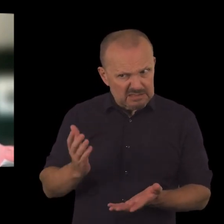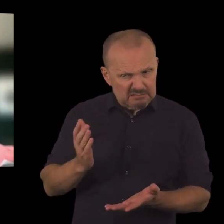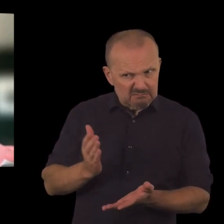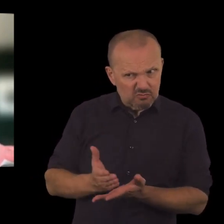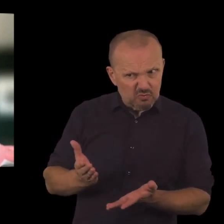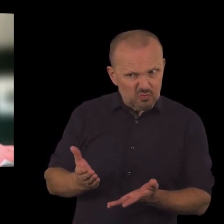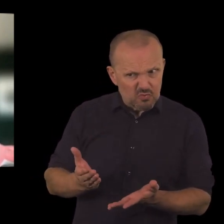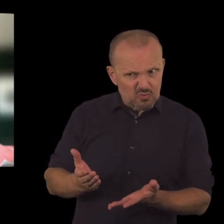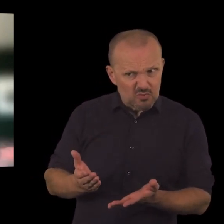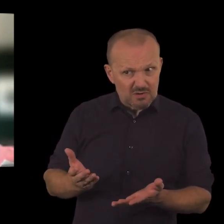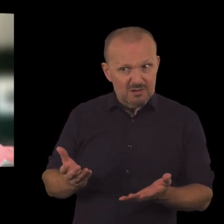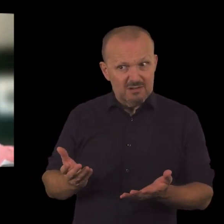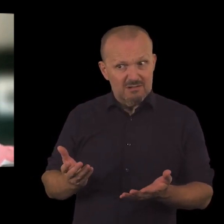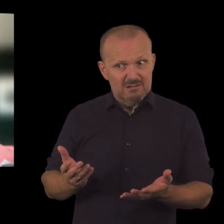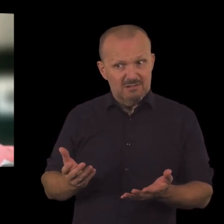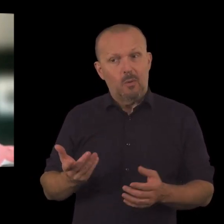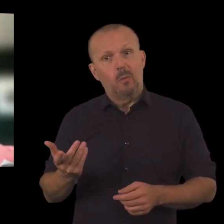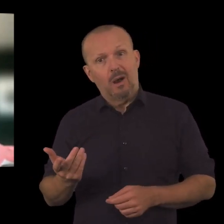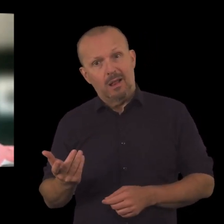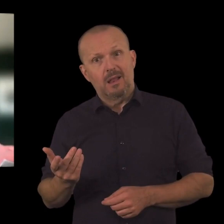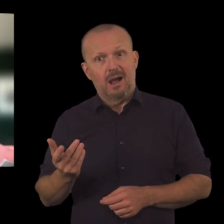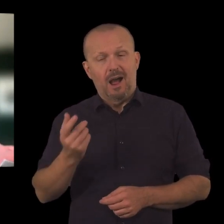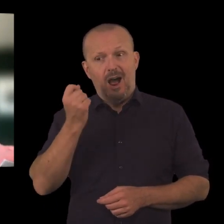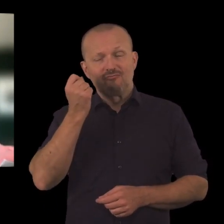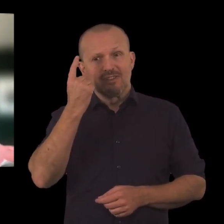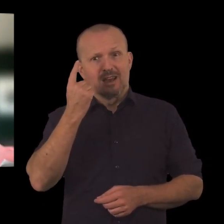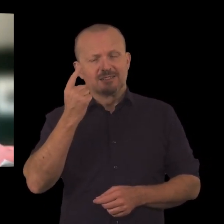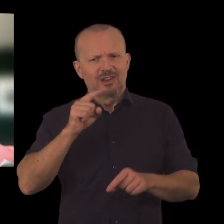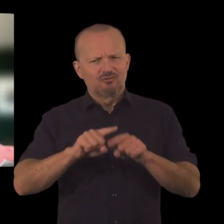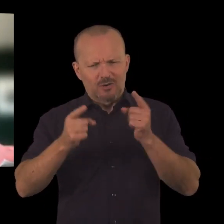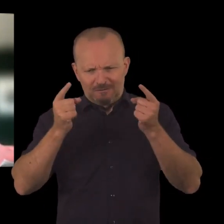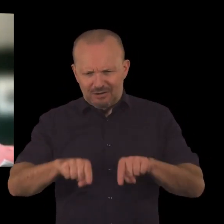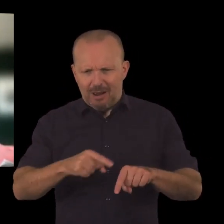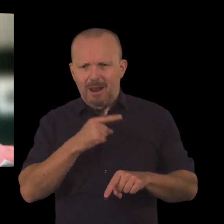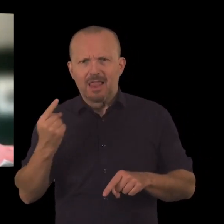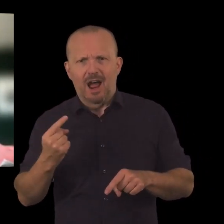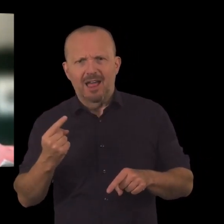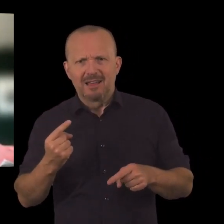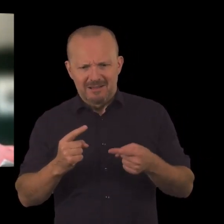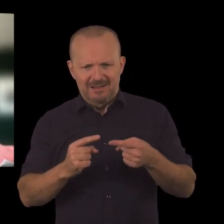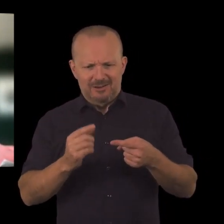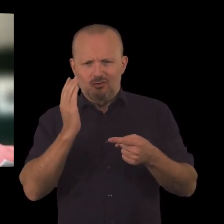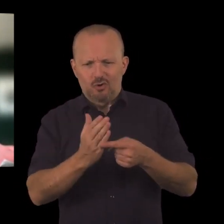The other ones you had, is it that your sister was on TV, but maybe isn't at the moment?